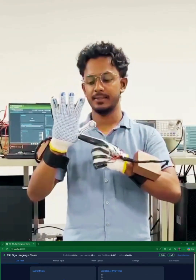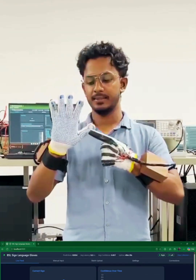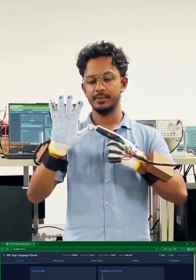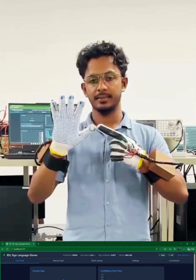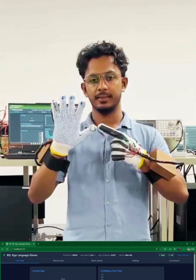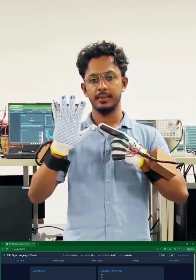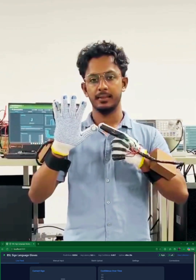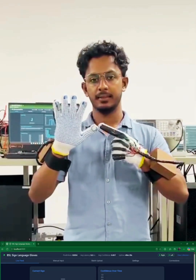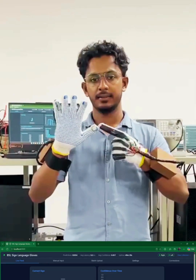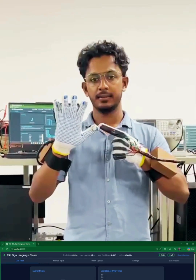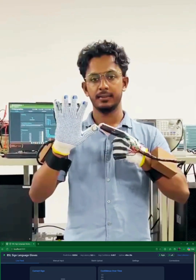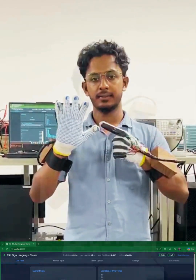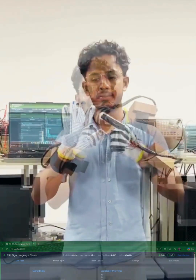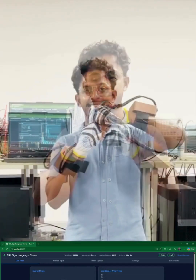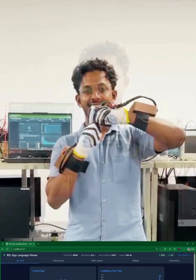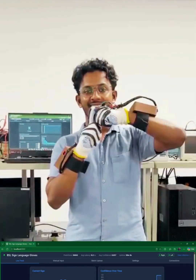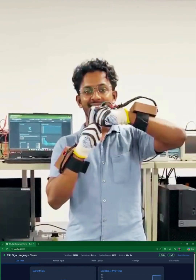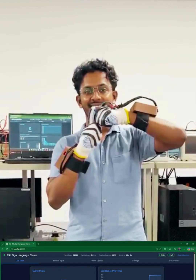J